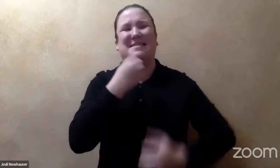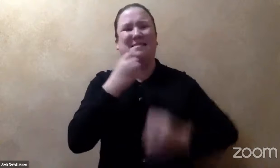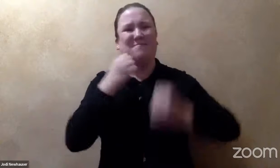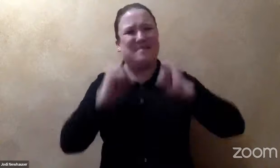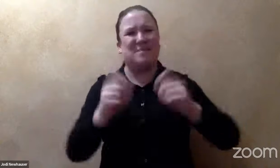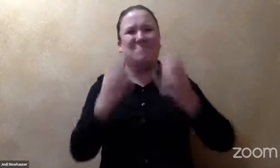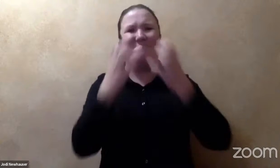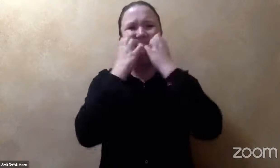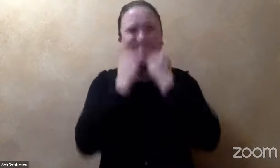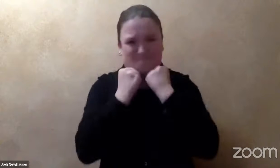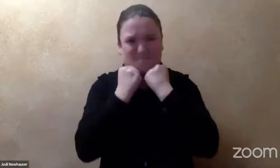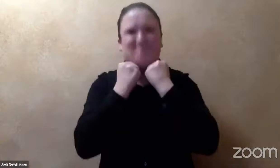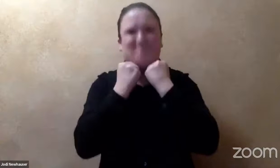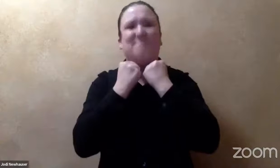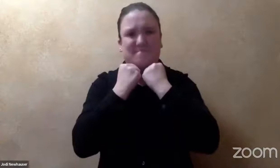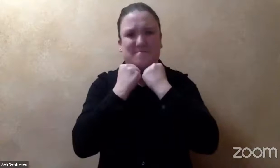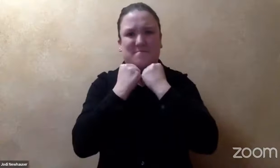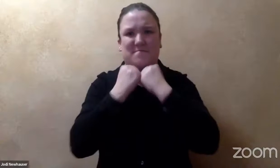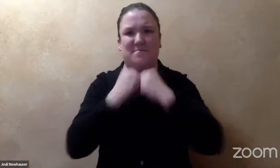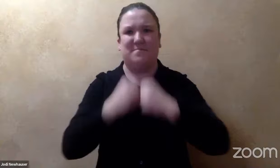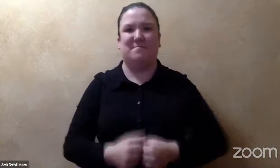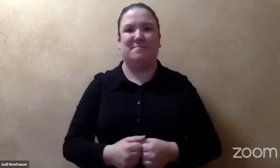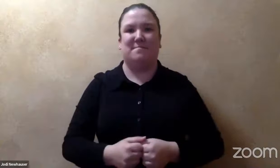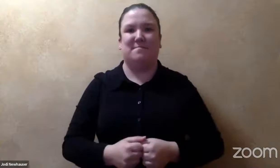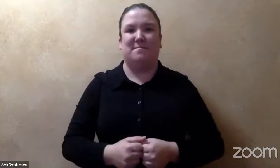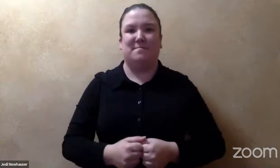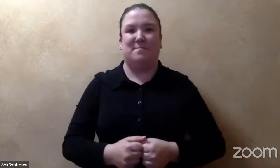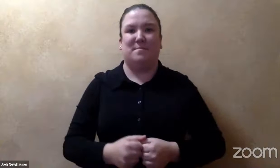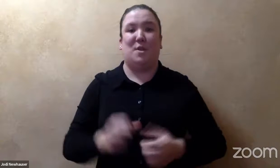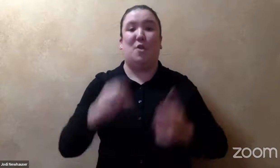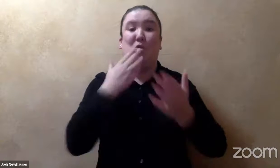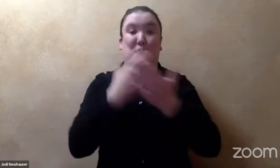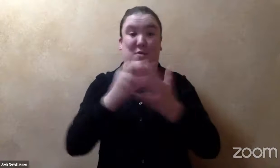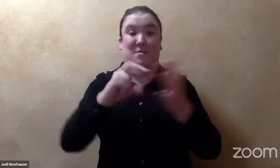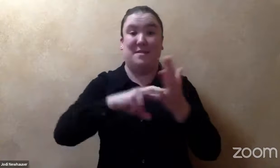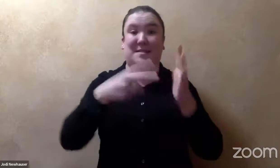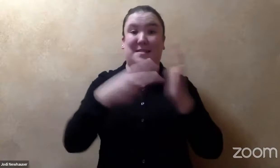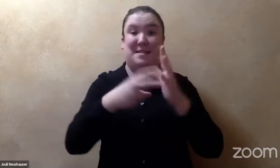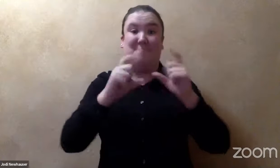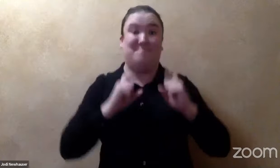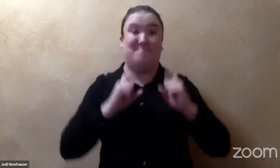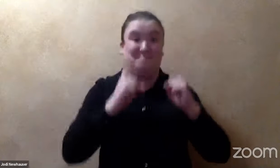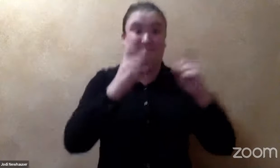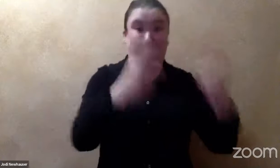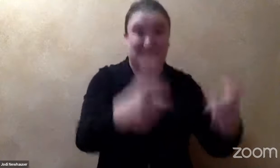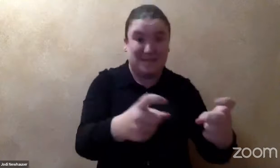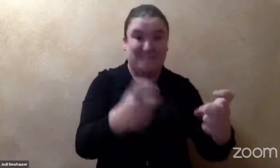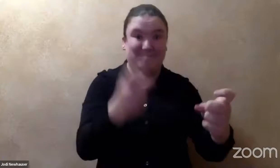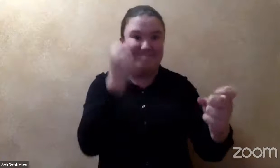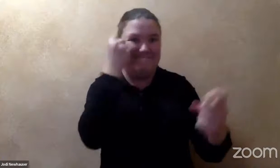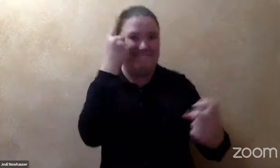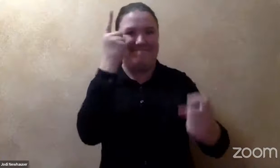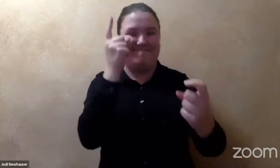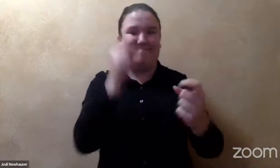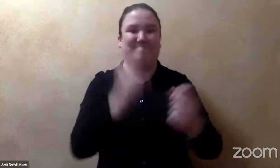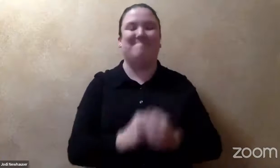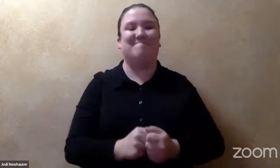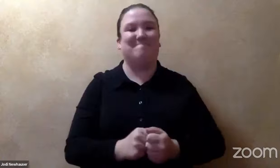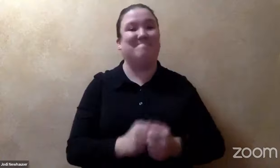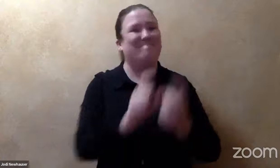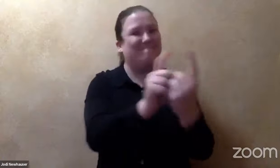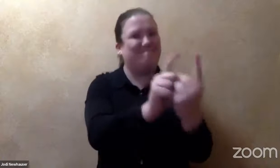enjoys spending time with her nieces and nephew. Jody would like to thank me and Maria, Rivera,